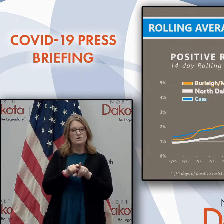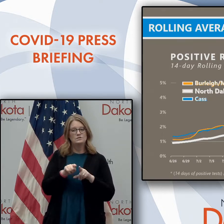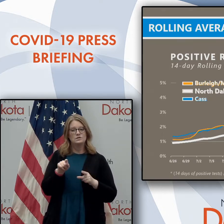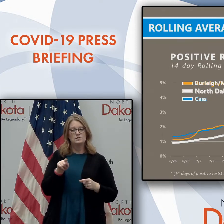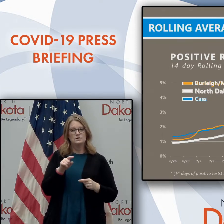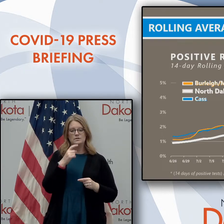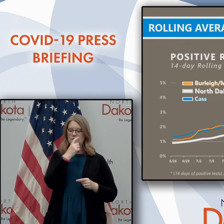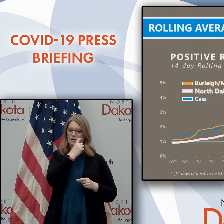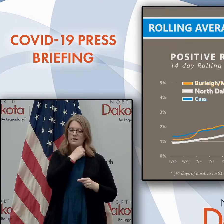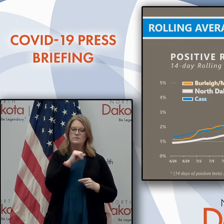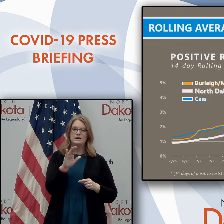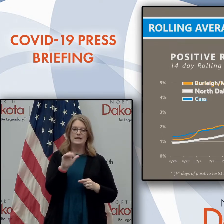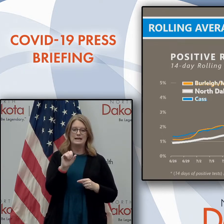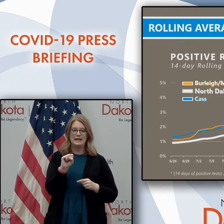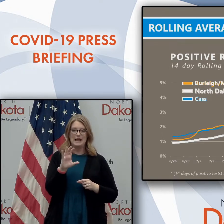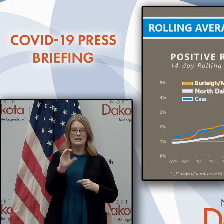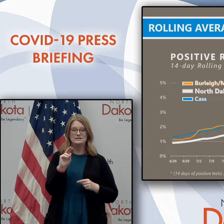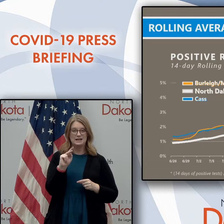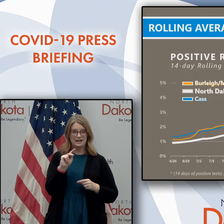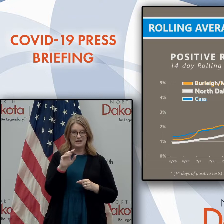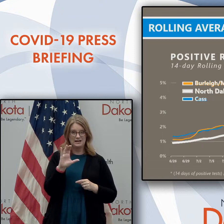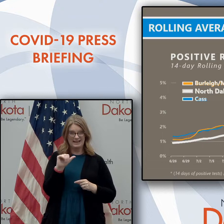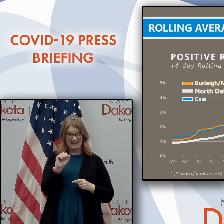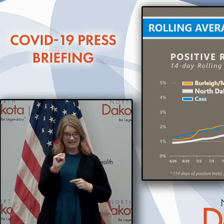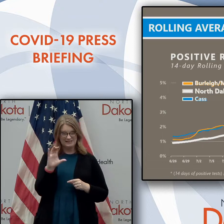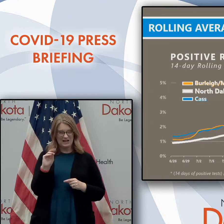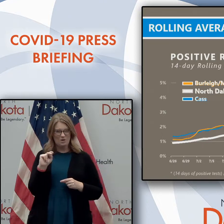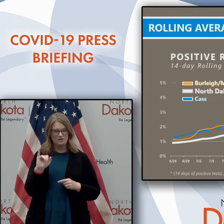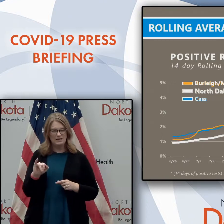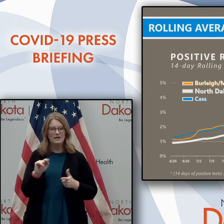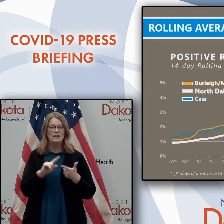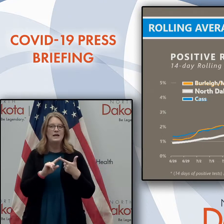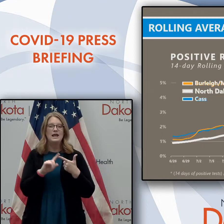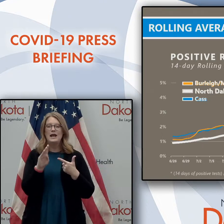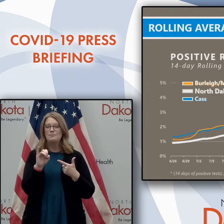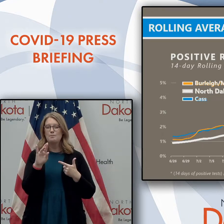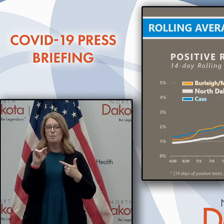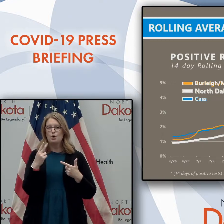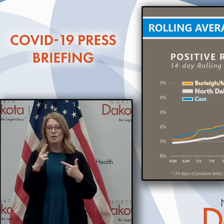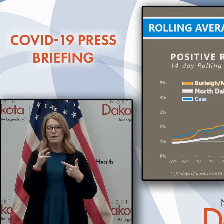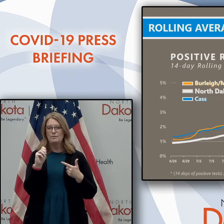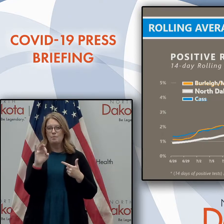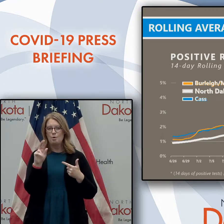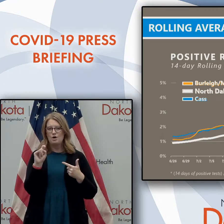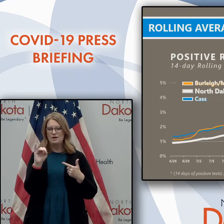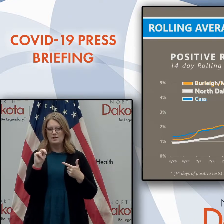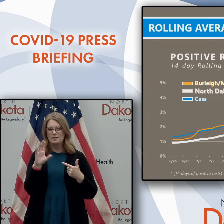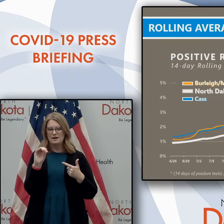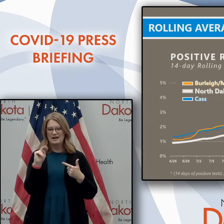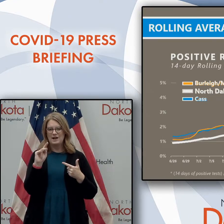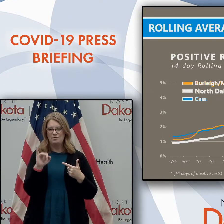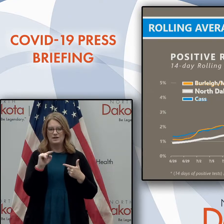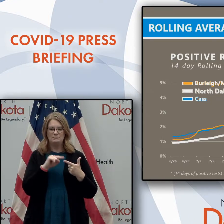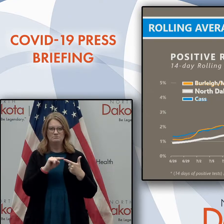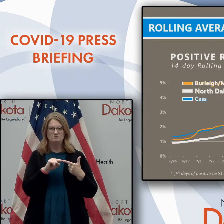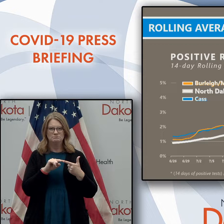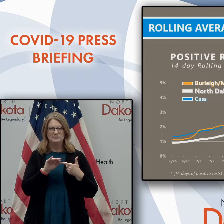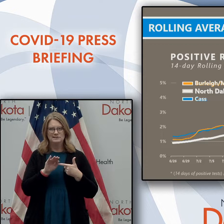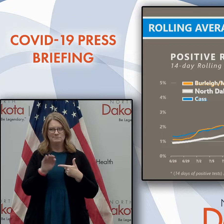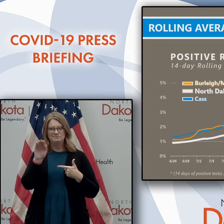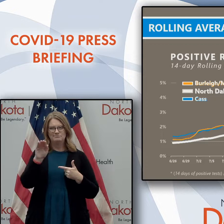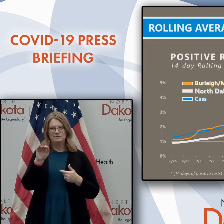counties, Cass County and the Burley-Morton counties, which we've included for some time. Burley-Morton rising